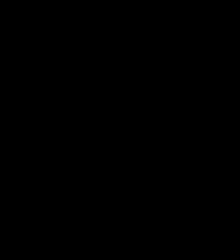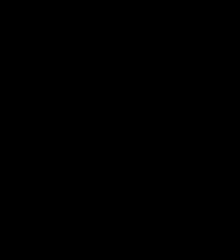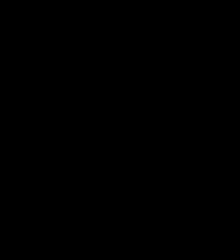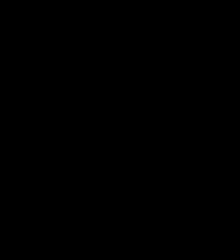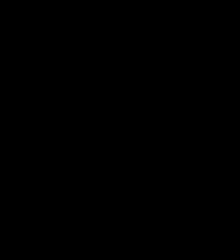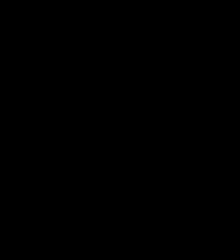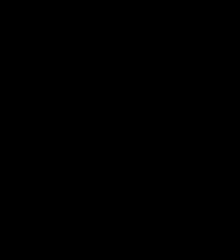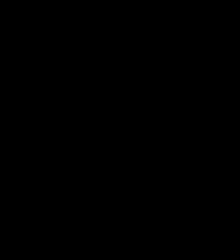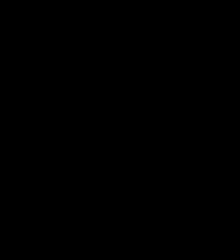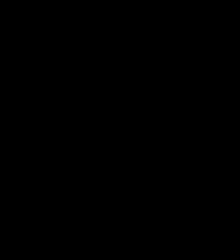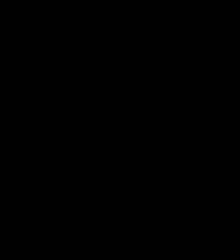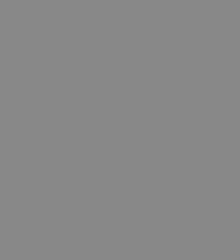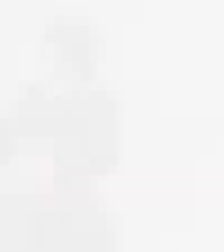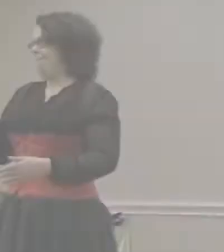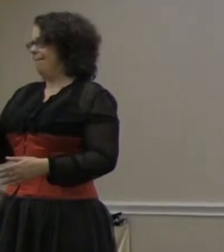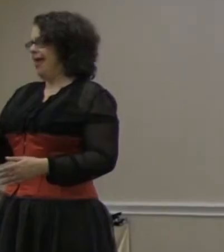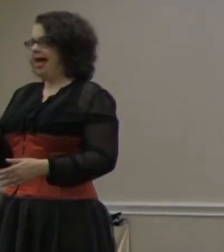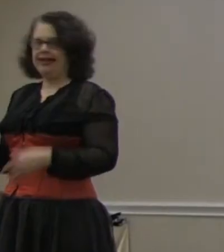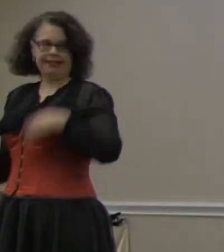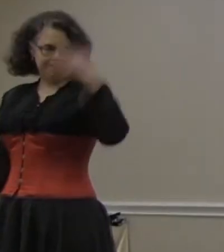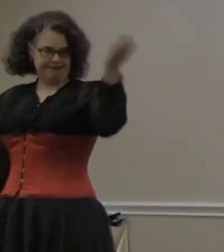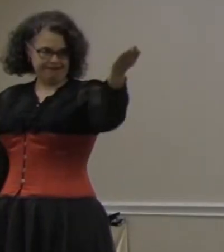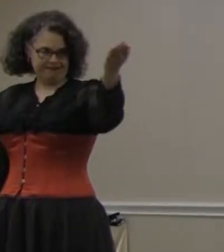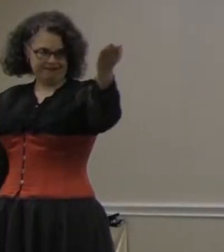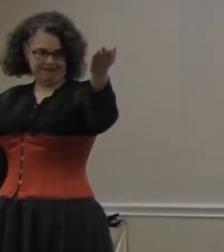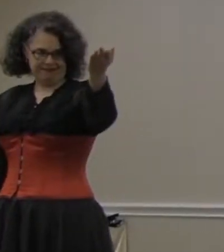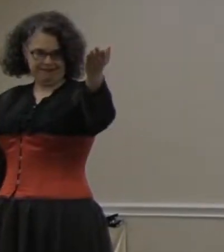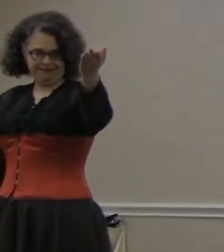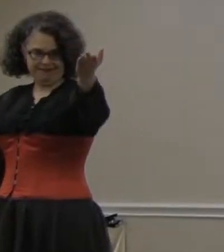speaker, Miss Patty.